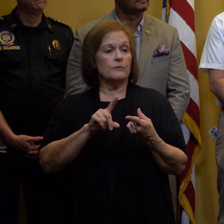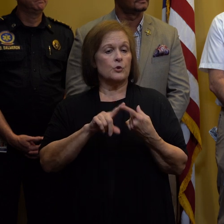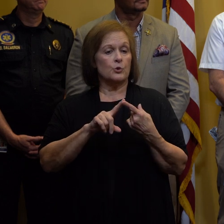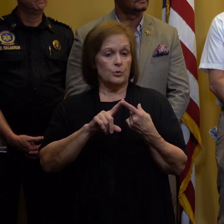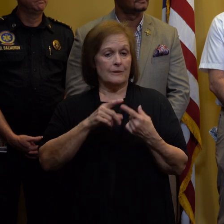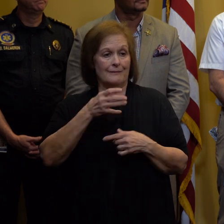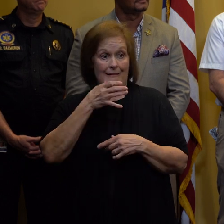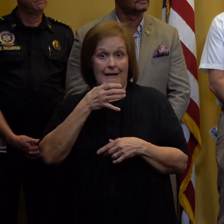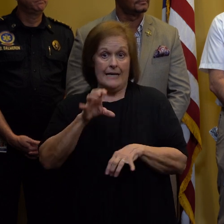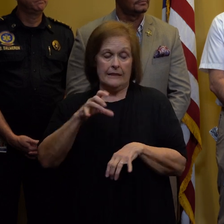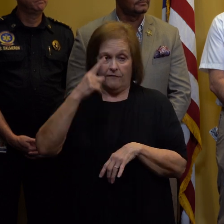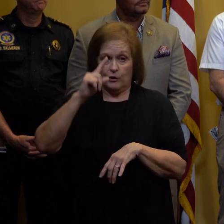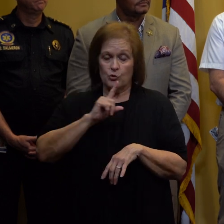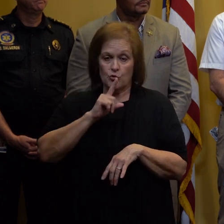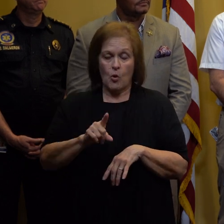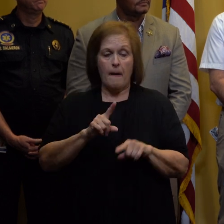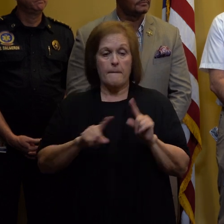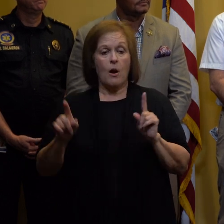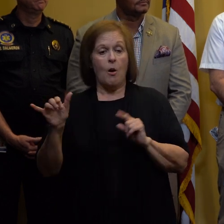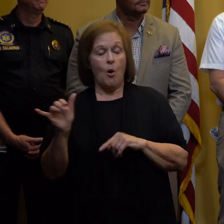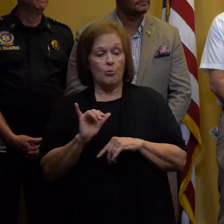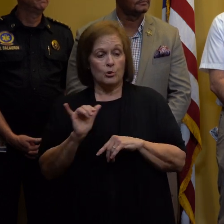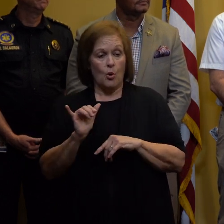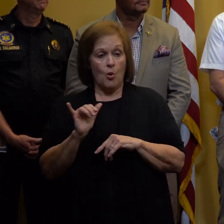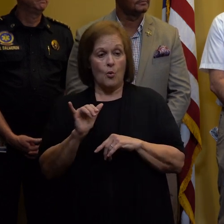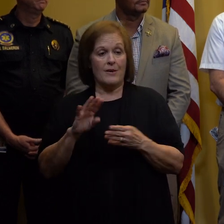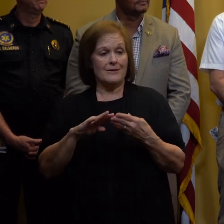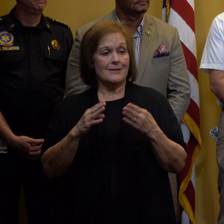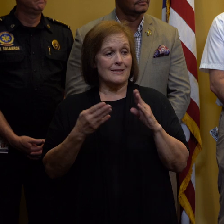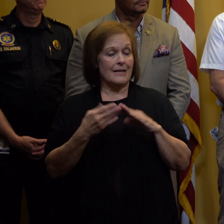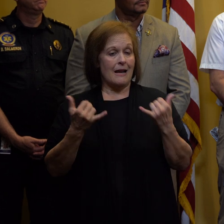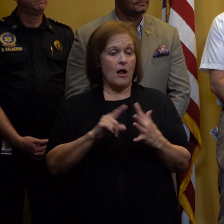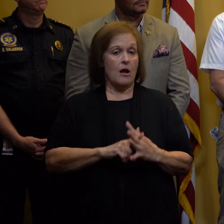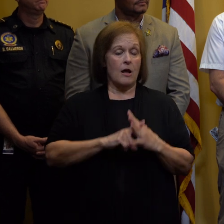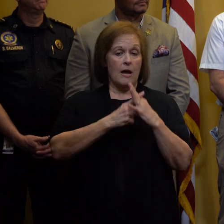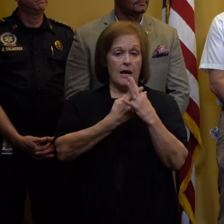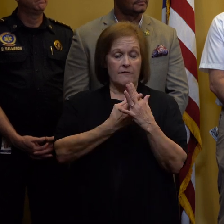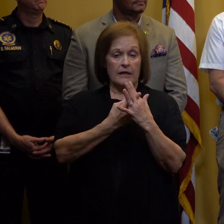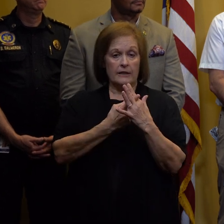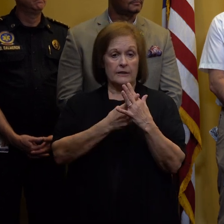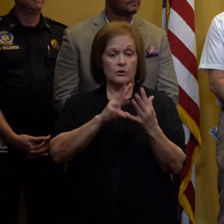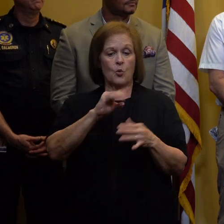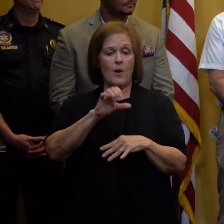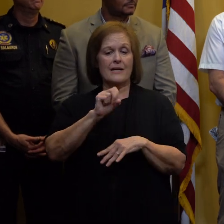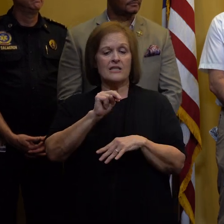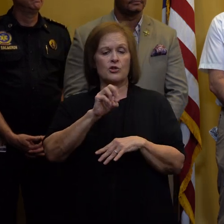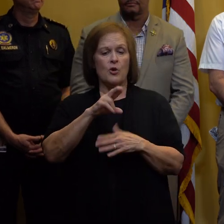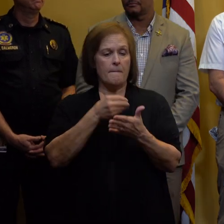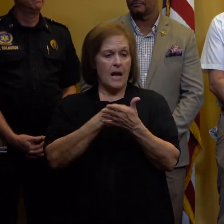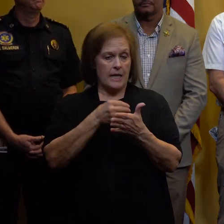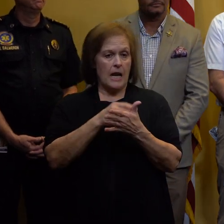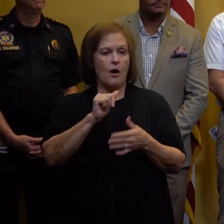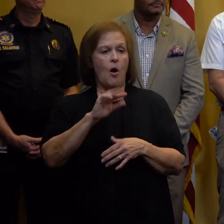this heat for sure, but also as the city has activated and utilized Wisner money as well as ARPA